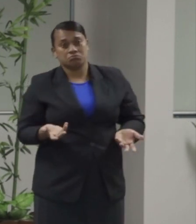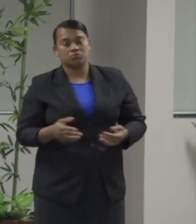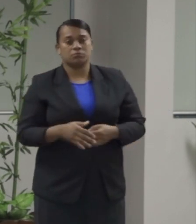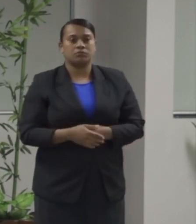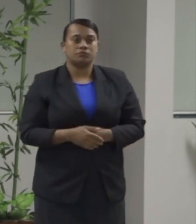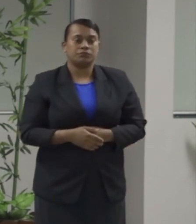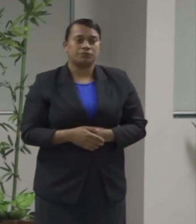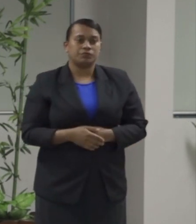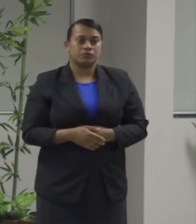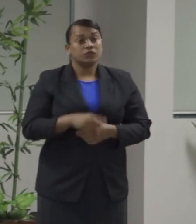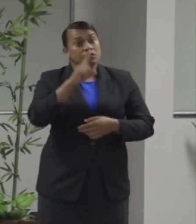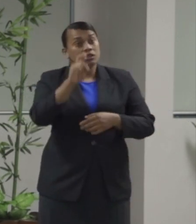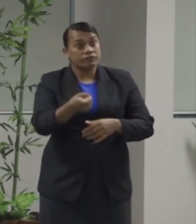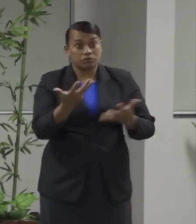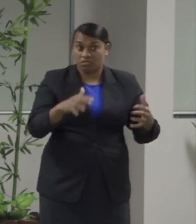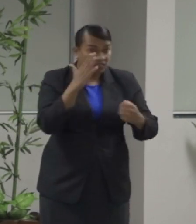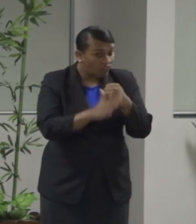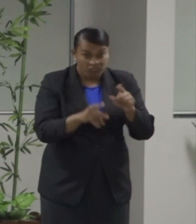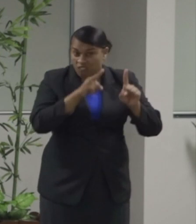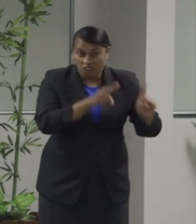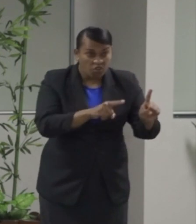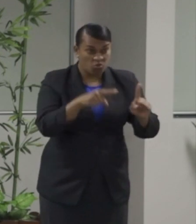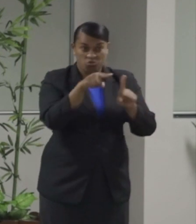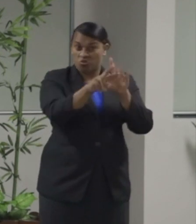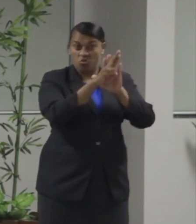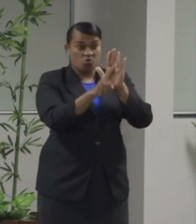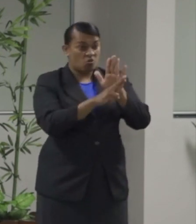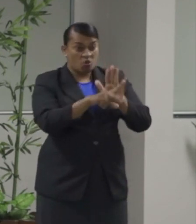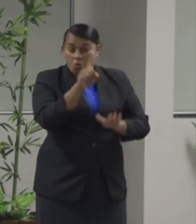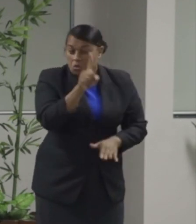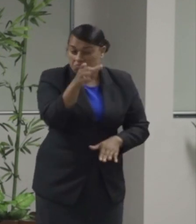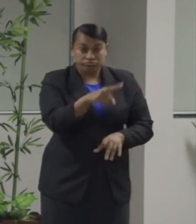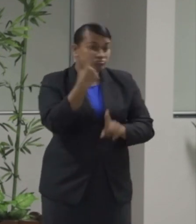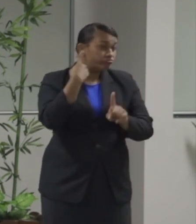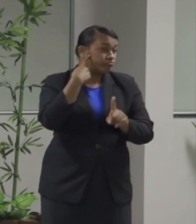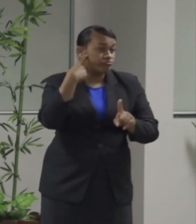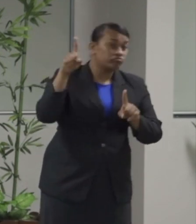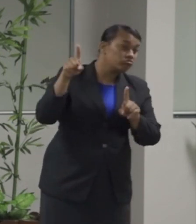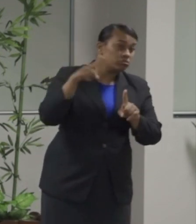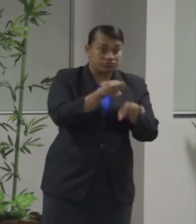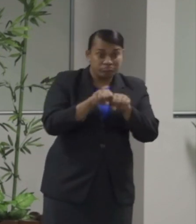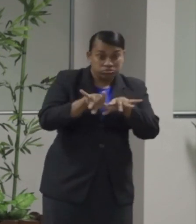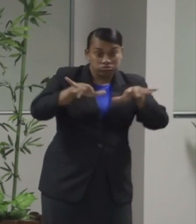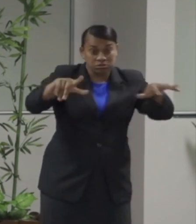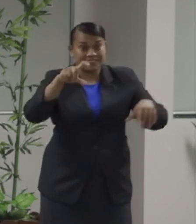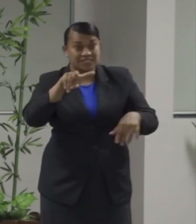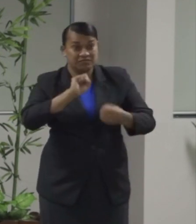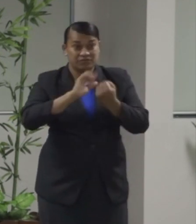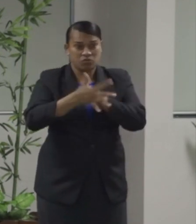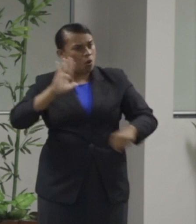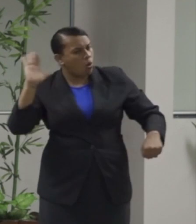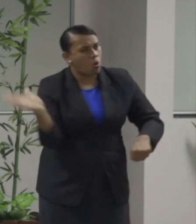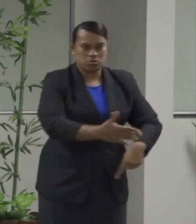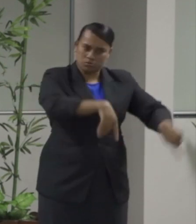even one of you fails to follow the rules, and God forbid this virus spreads within Lautoka, all of you will stay on lockdown